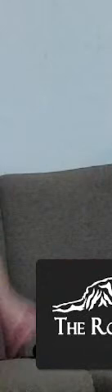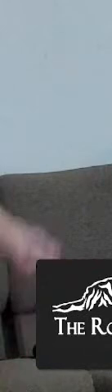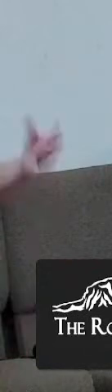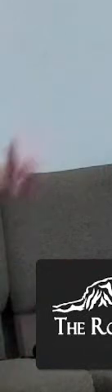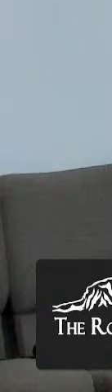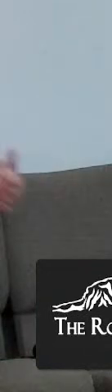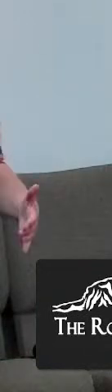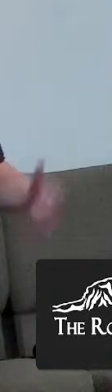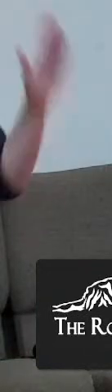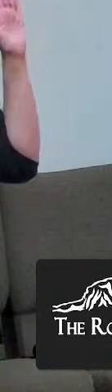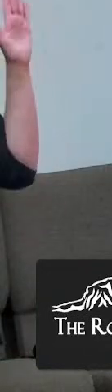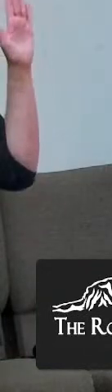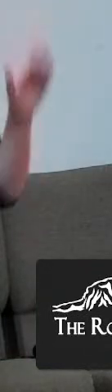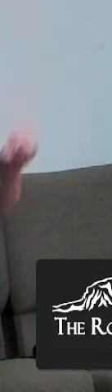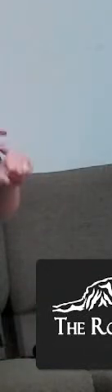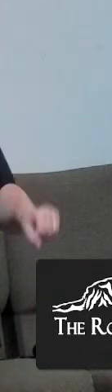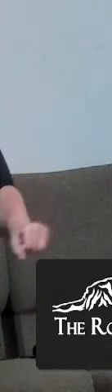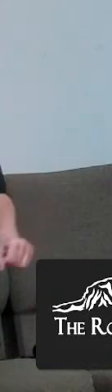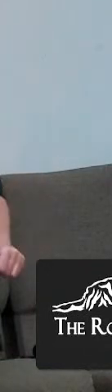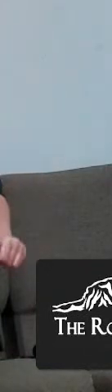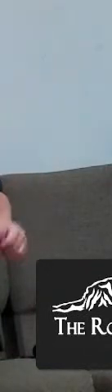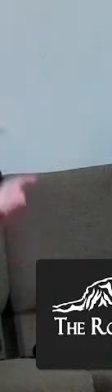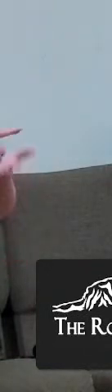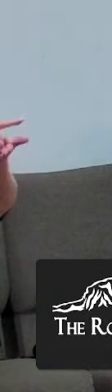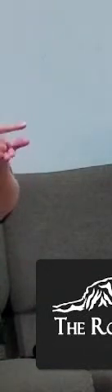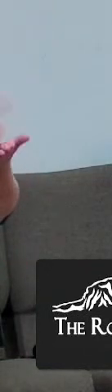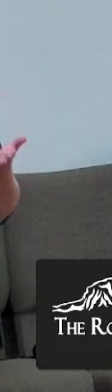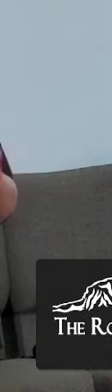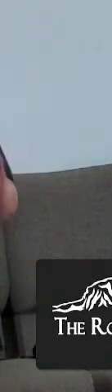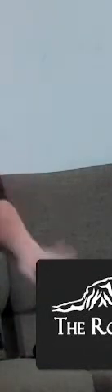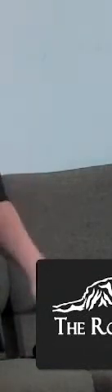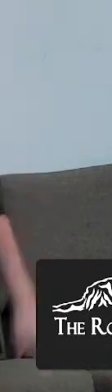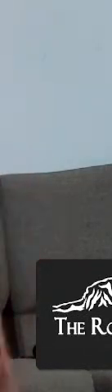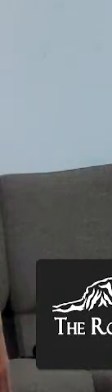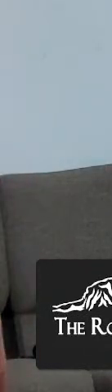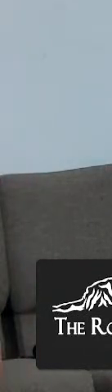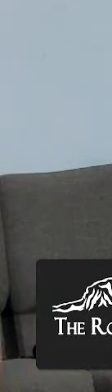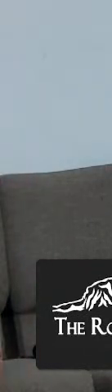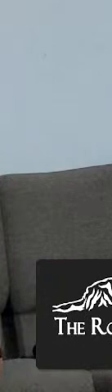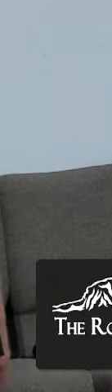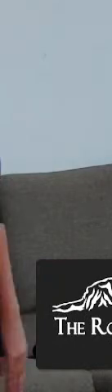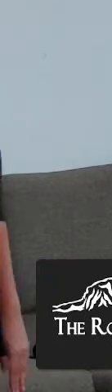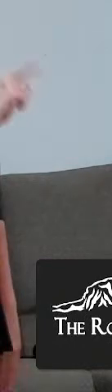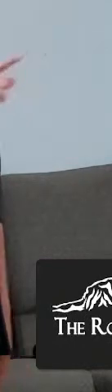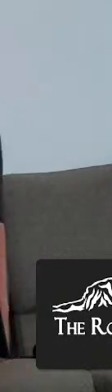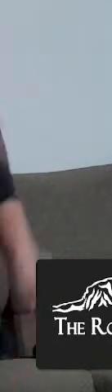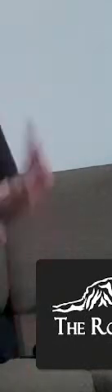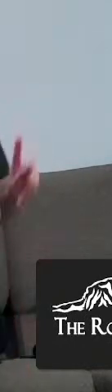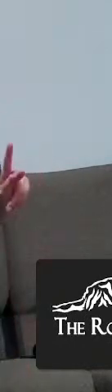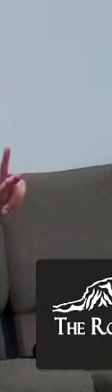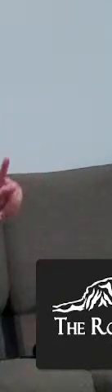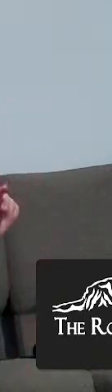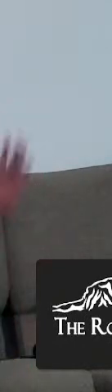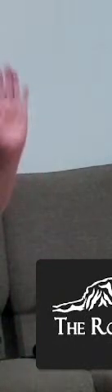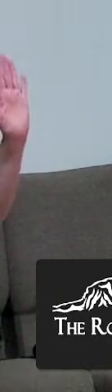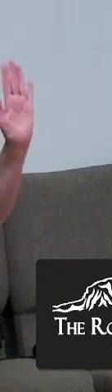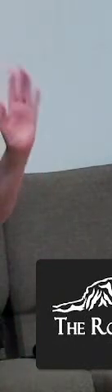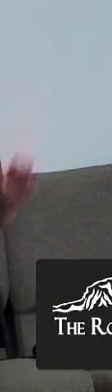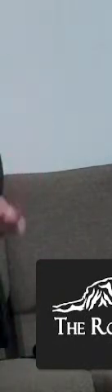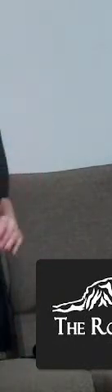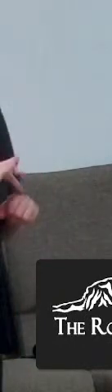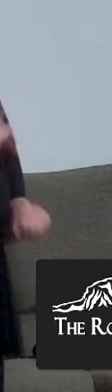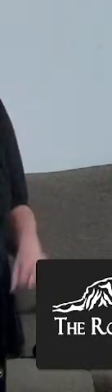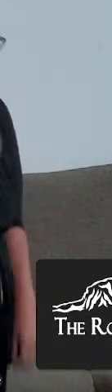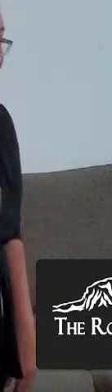confess? That's a miracle. And I'm not going to point out people, but I'm telling you, praise God.